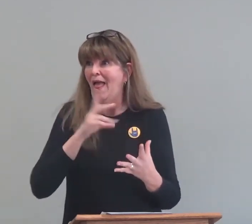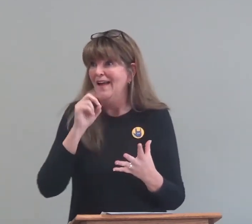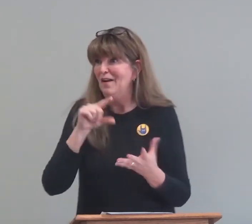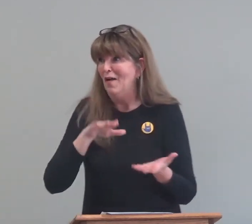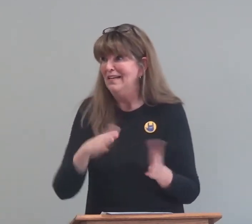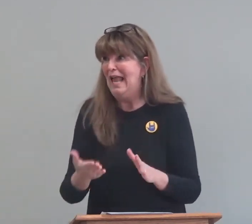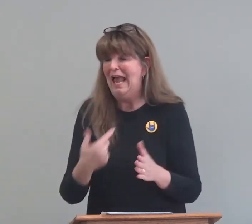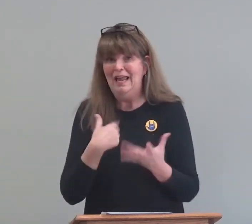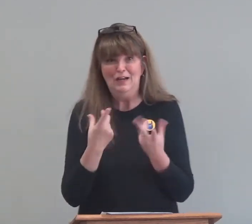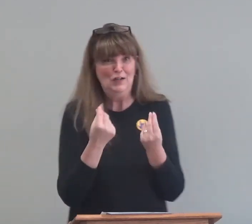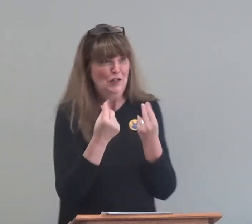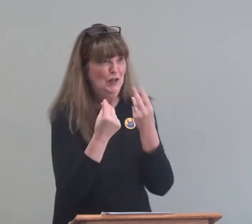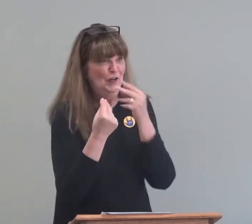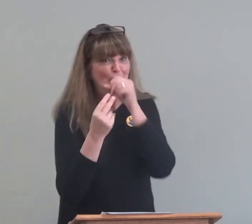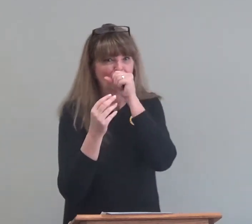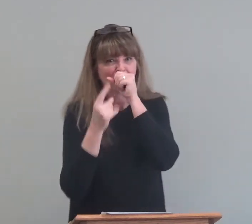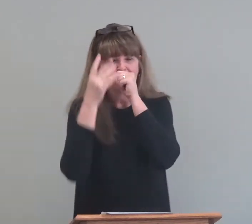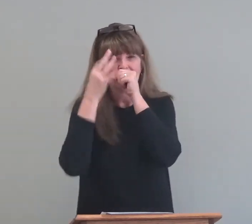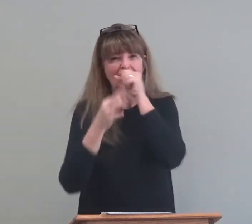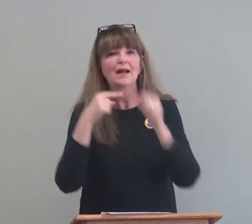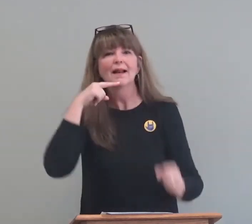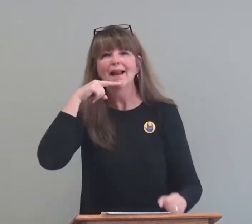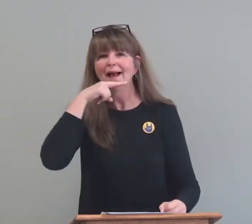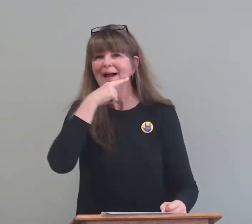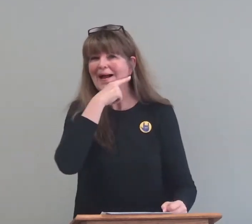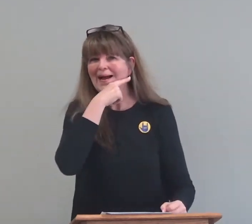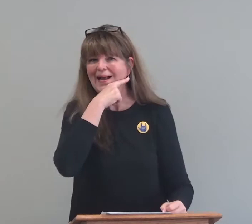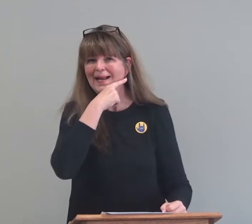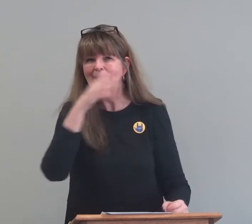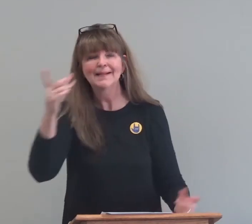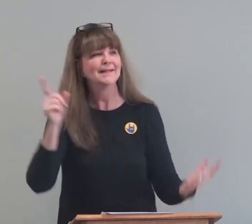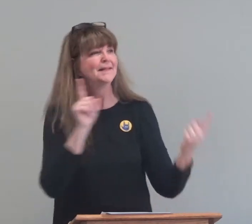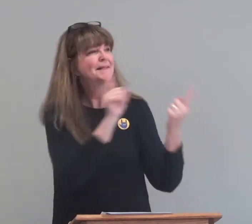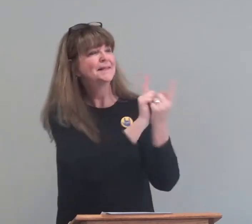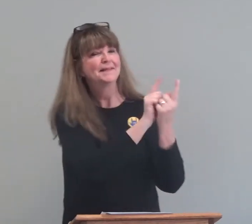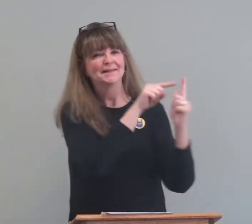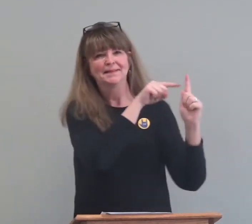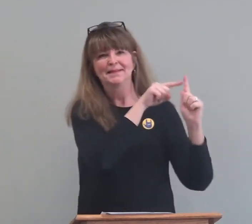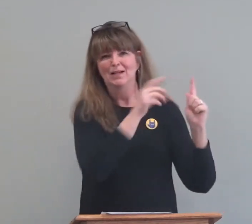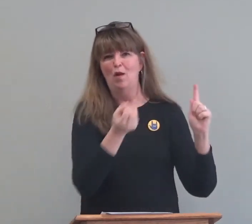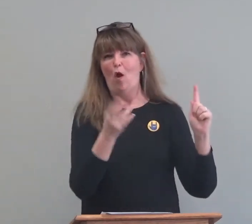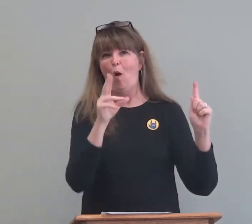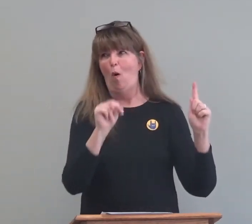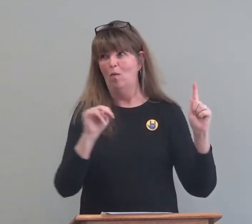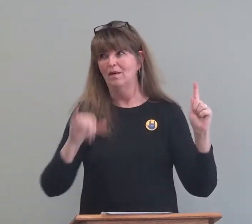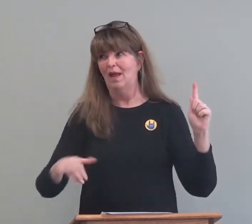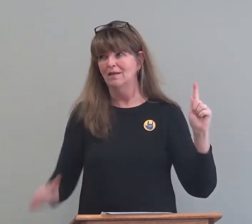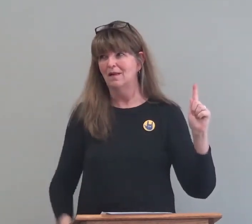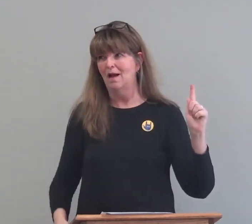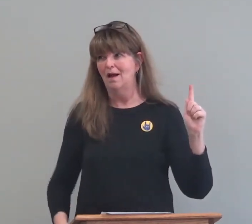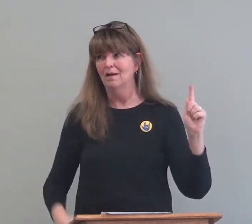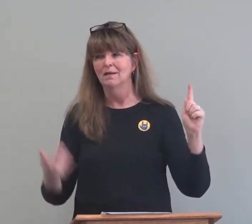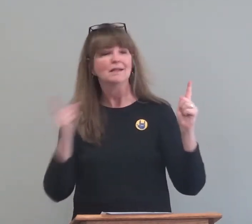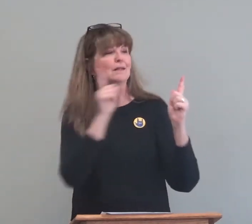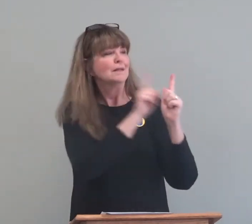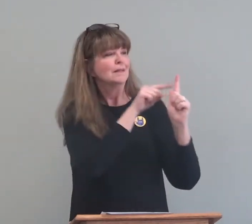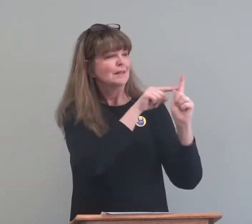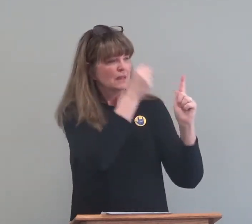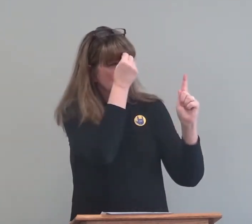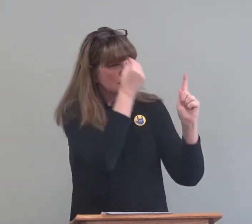was dead. And this person thought, oh no, the dog's dead. So he met the owner of the dog, and he